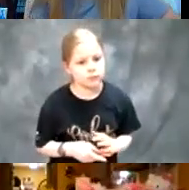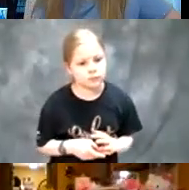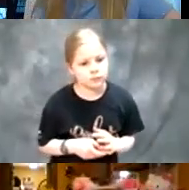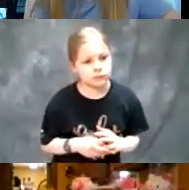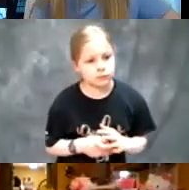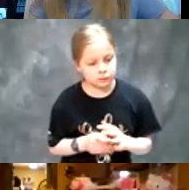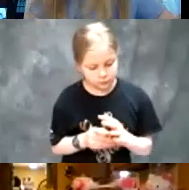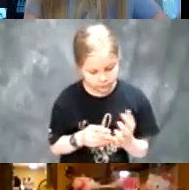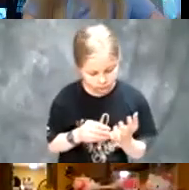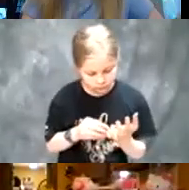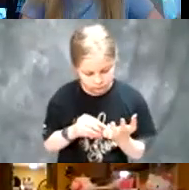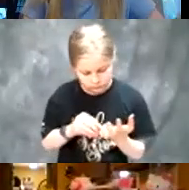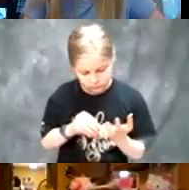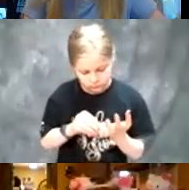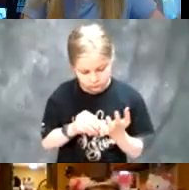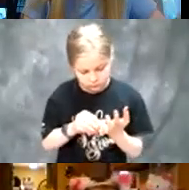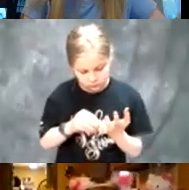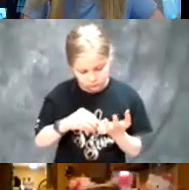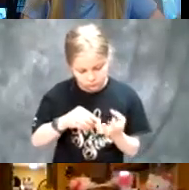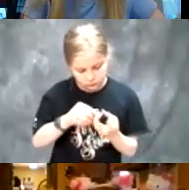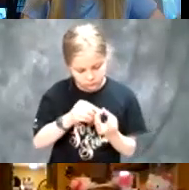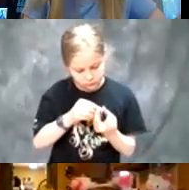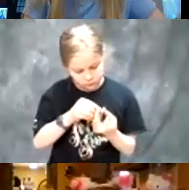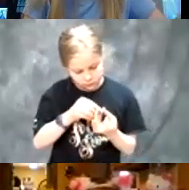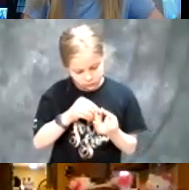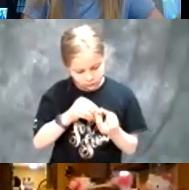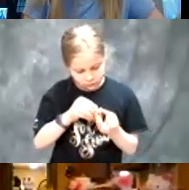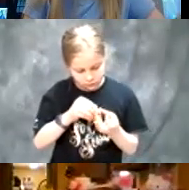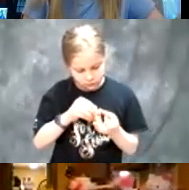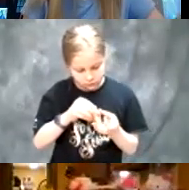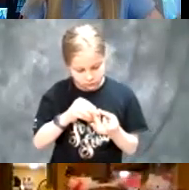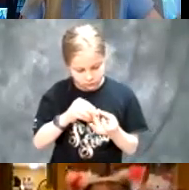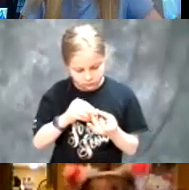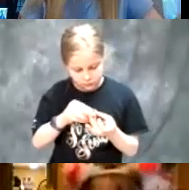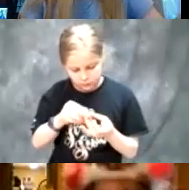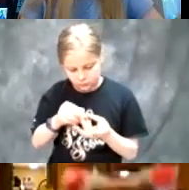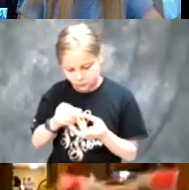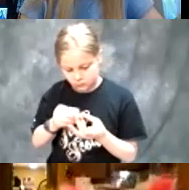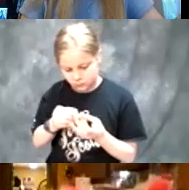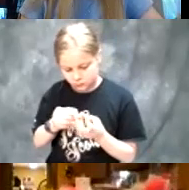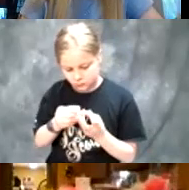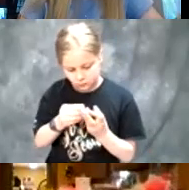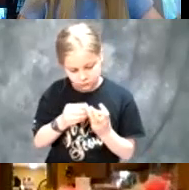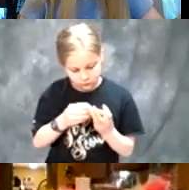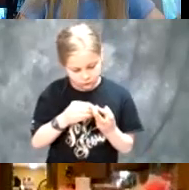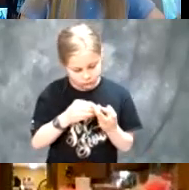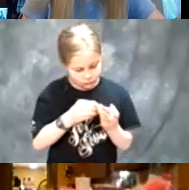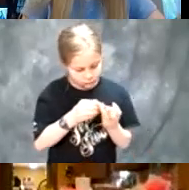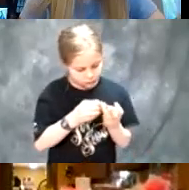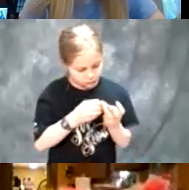that. But if you keep practicing the alphabet, then you can learn to spell your name. And you can find that easily if you just Google it,